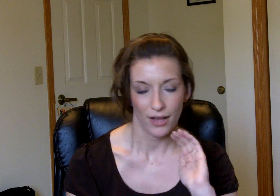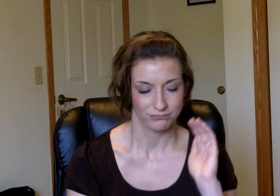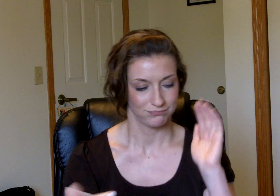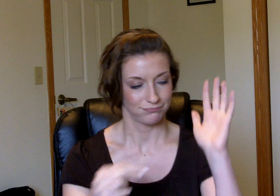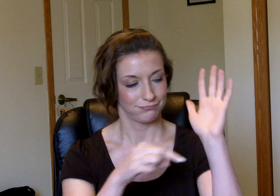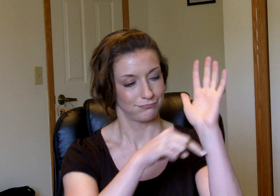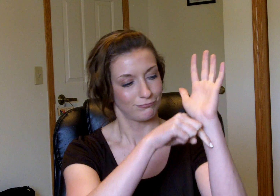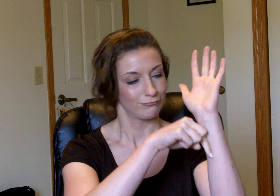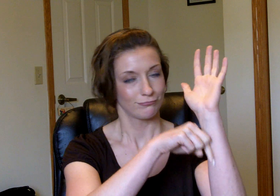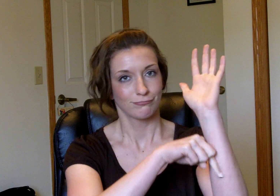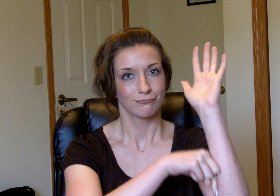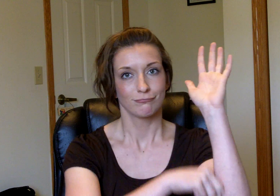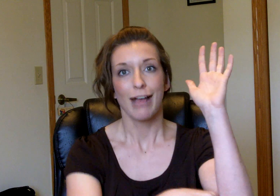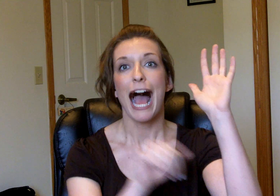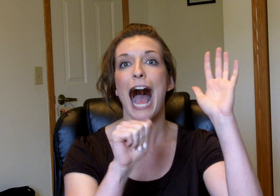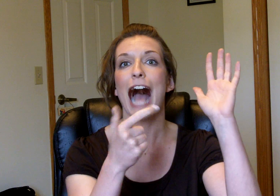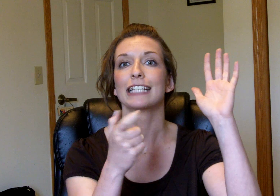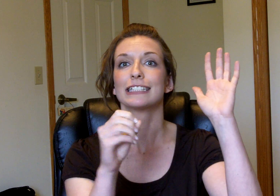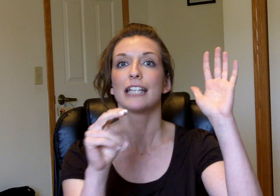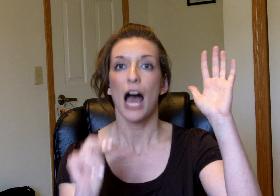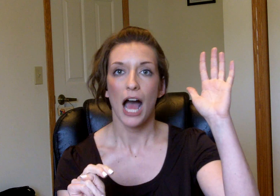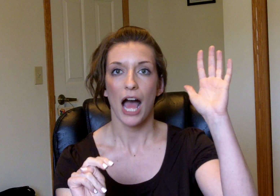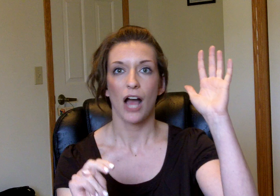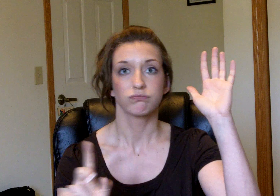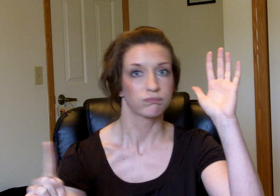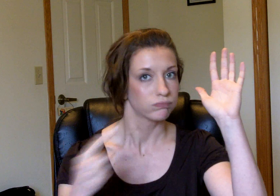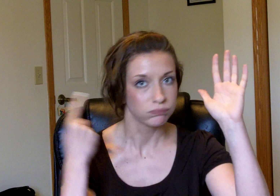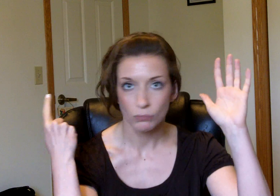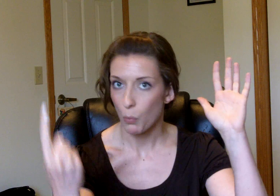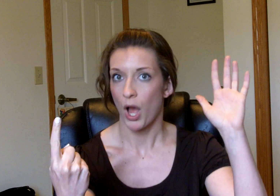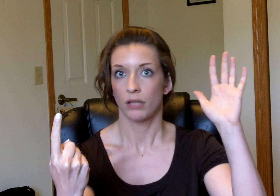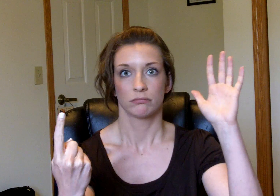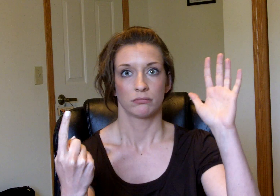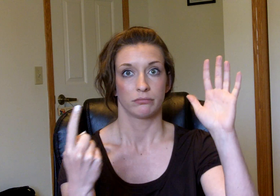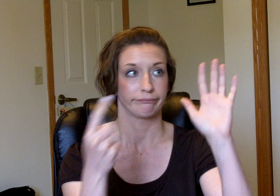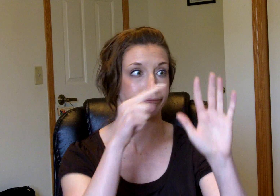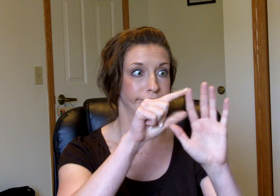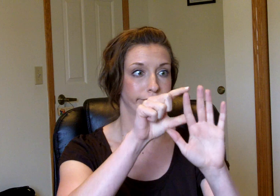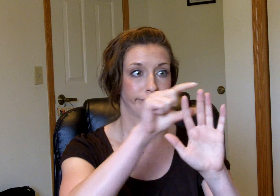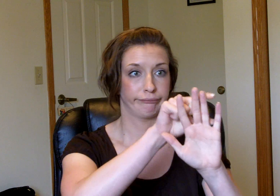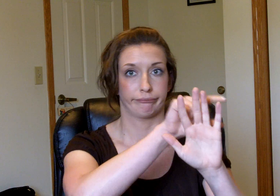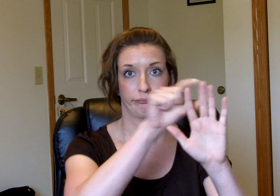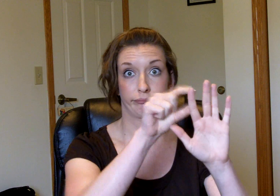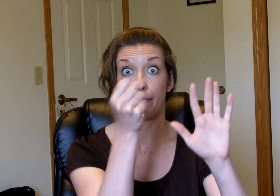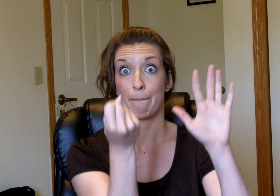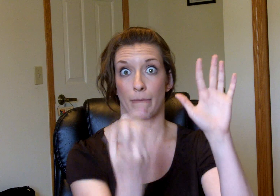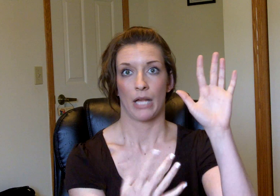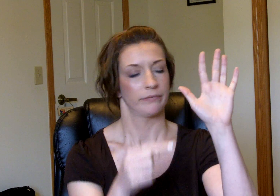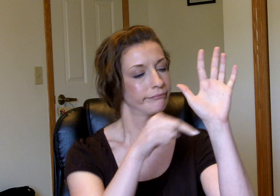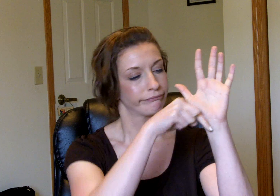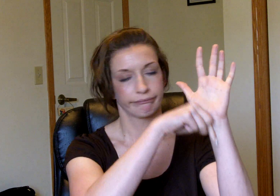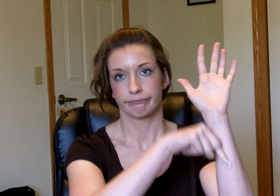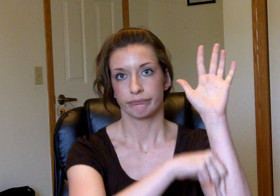And extremely long, so long as a matter of fact, you can see what they had to do here to get this whole axon on the